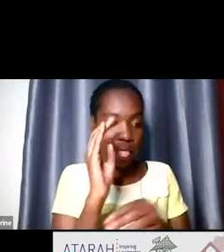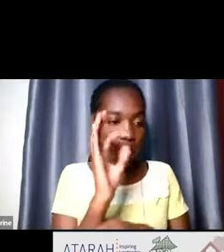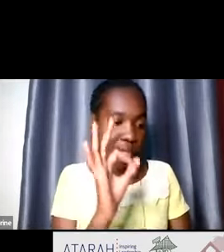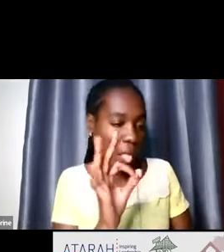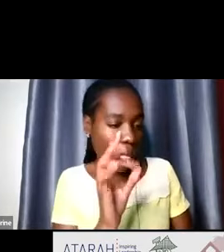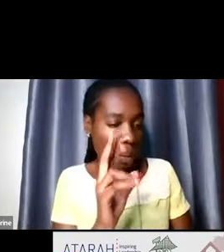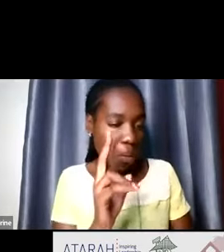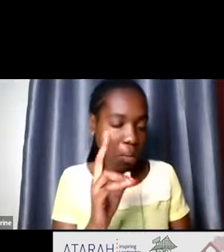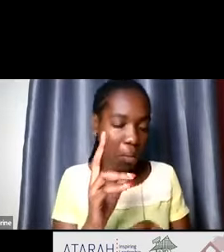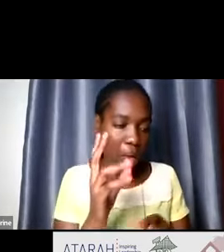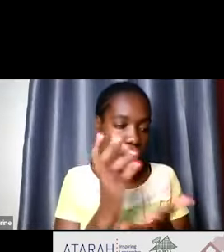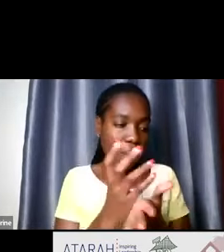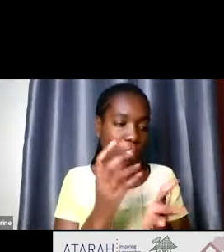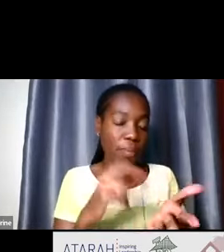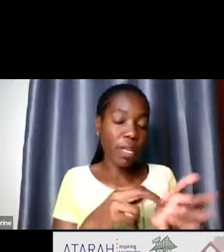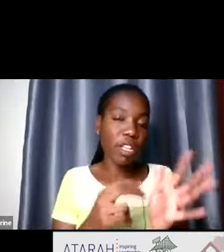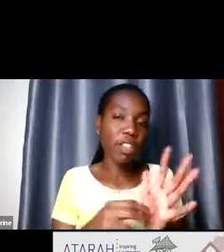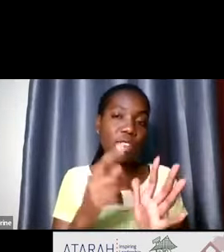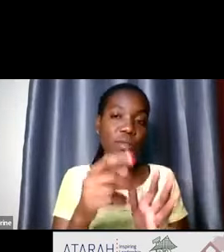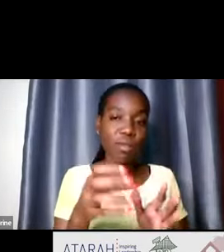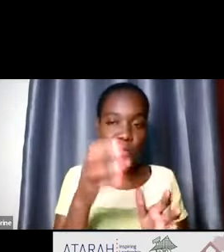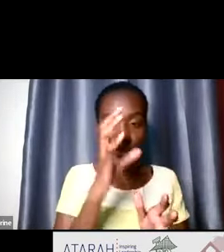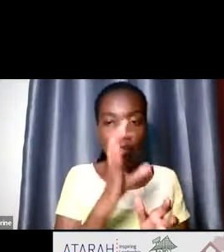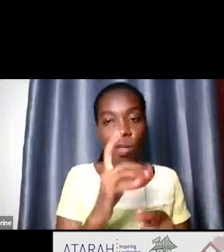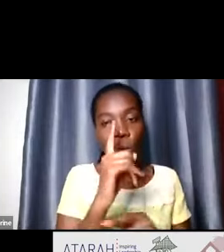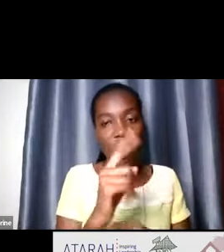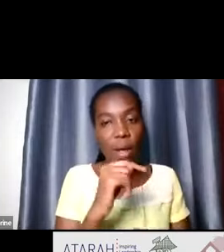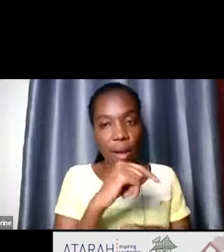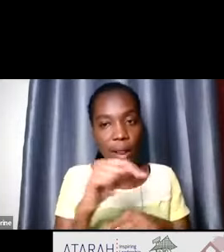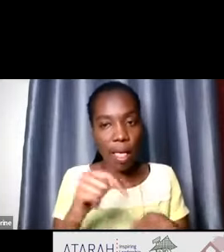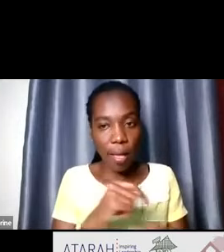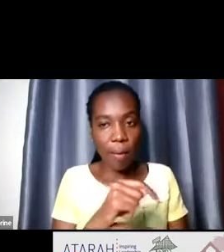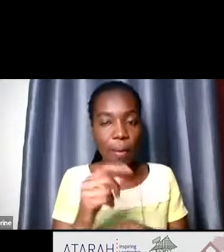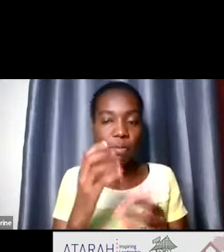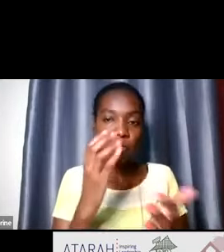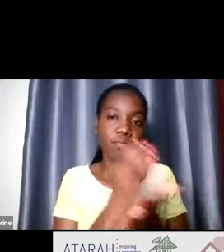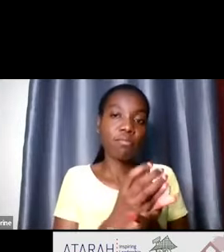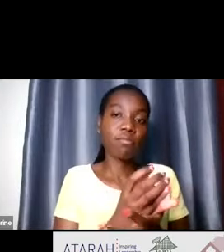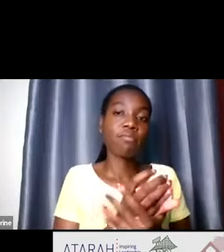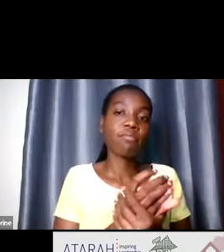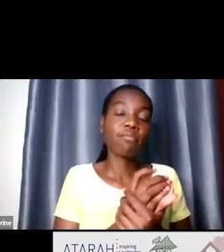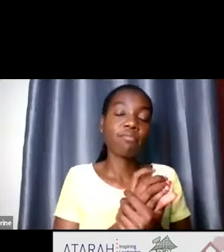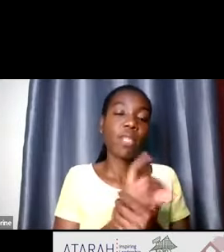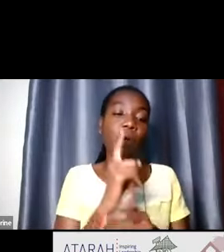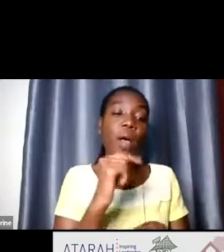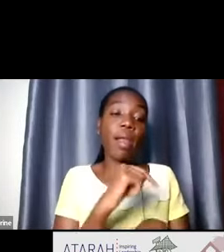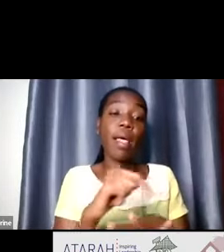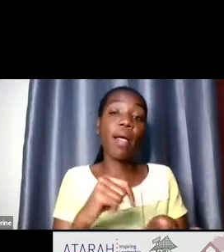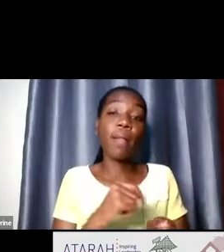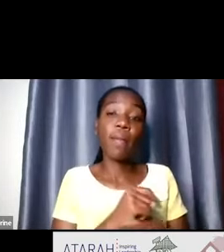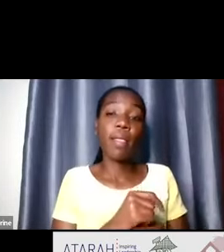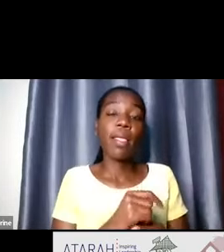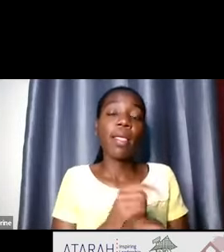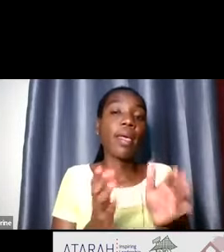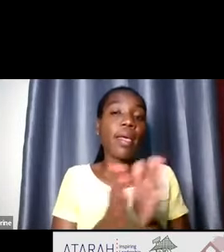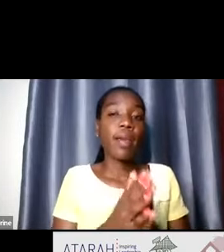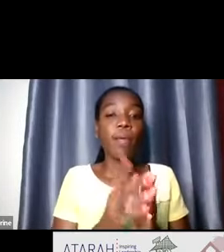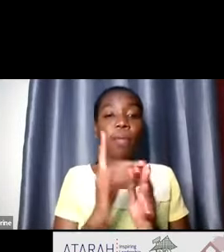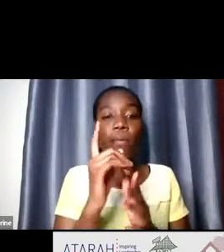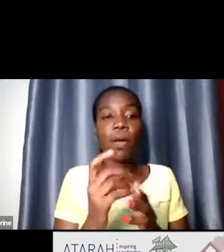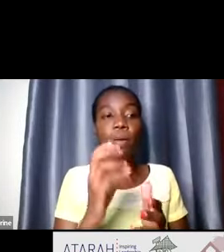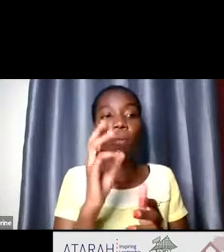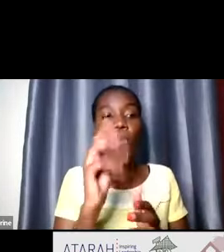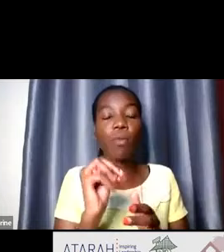space of time. Drink 1 Busa for 1 hour, one cup of Busa for 1 hour. drink a cup of Murat's for 1